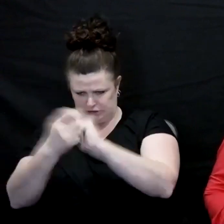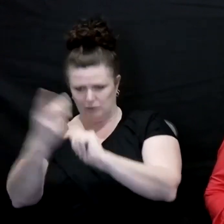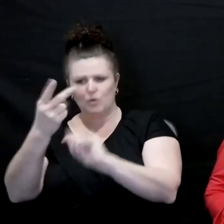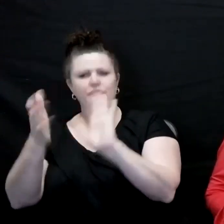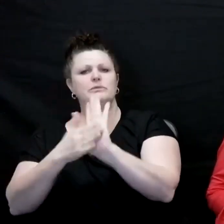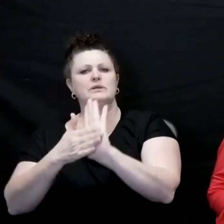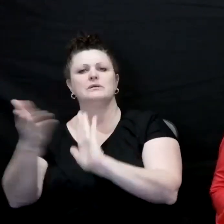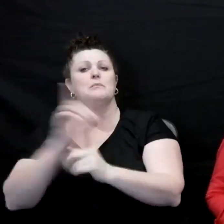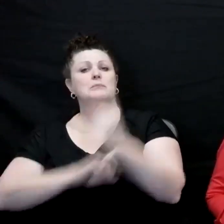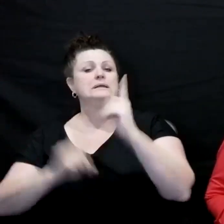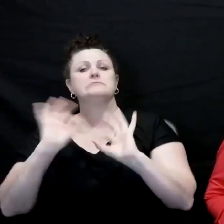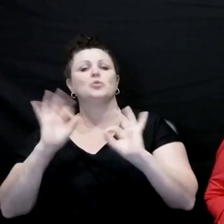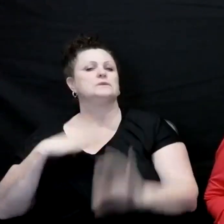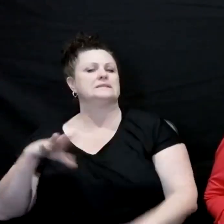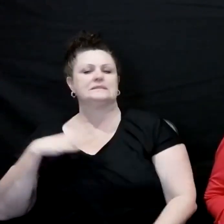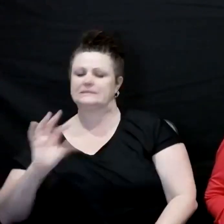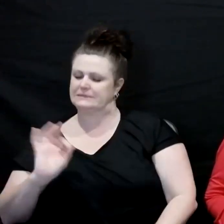meeting.